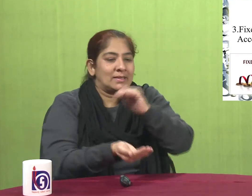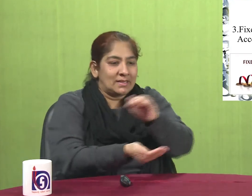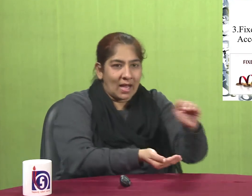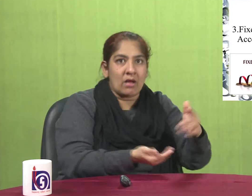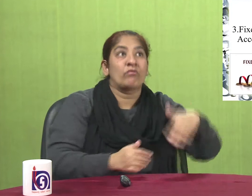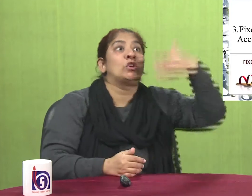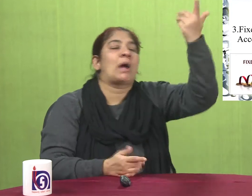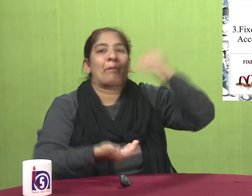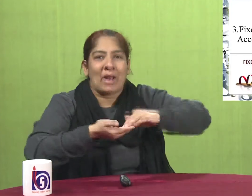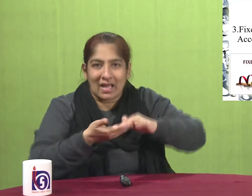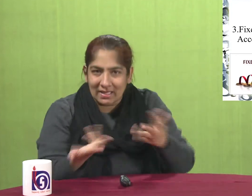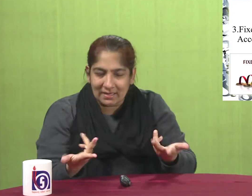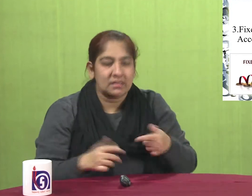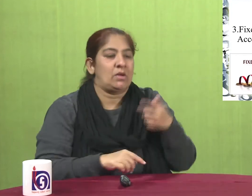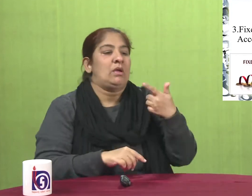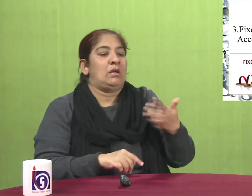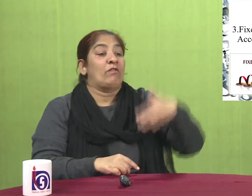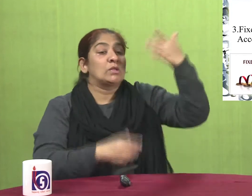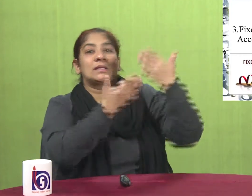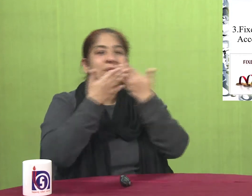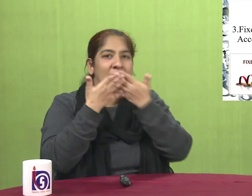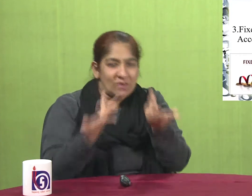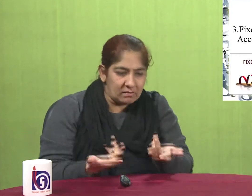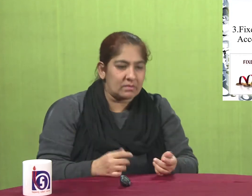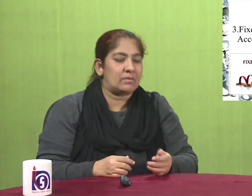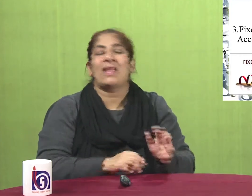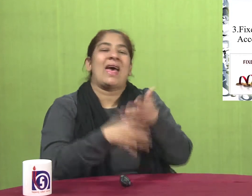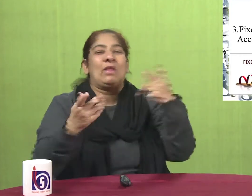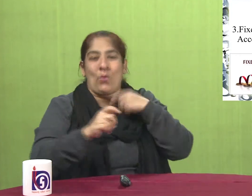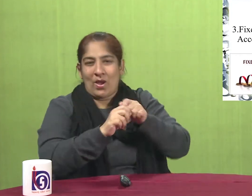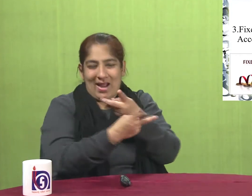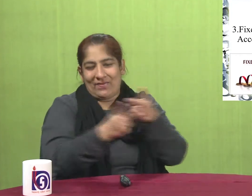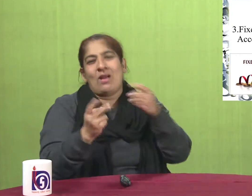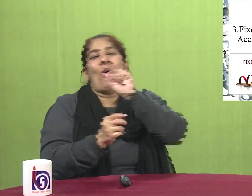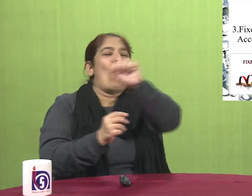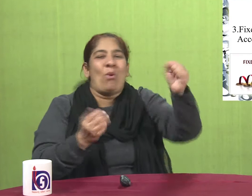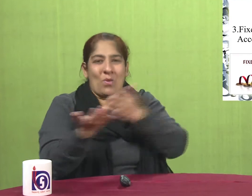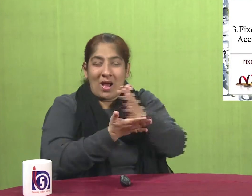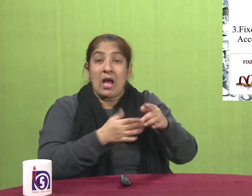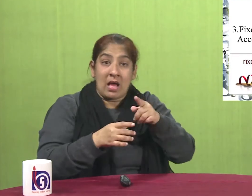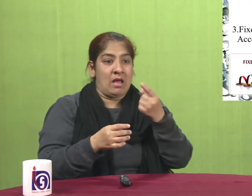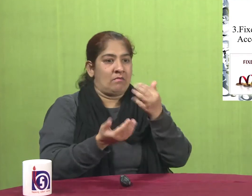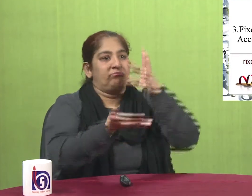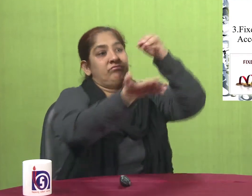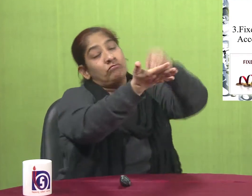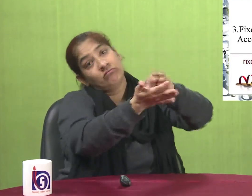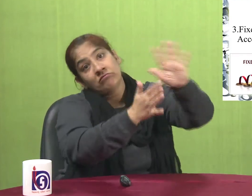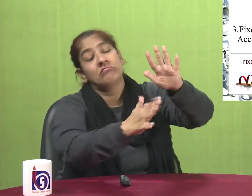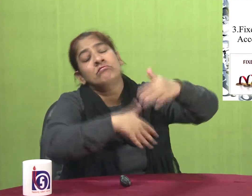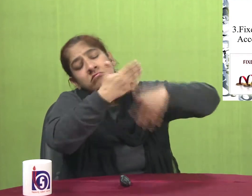you make a FD for your children, for yourself, for your wife, or for your husband, anyone. And you